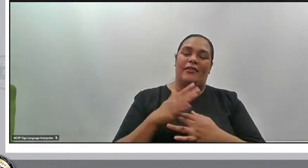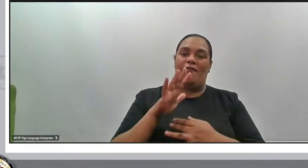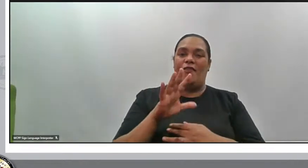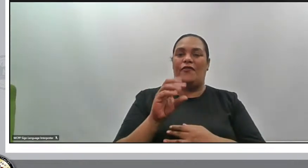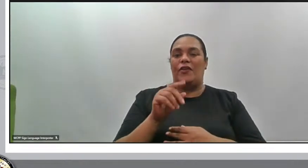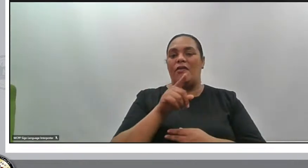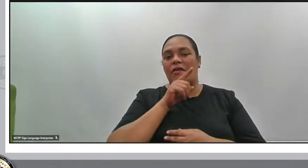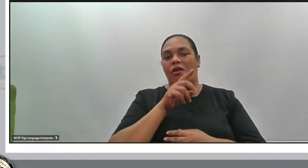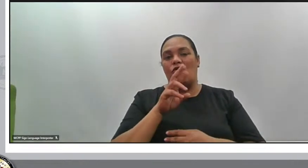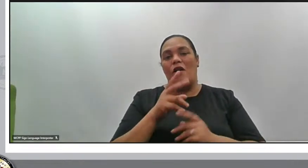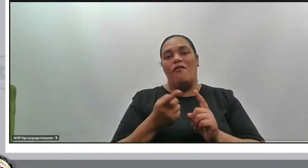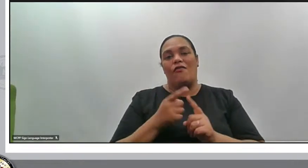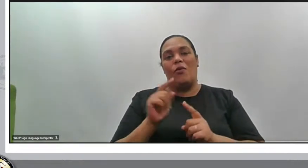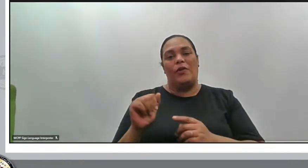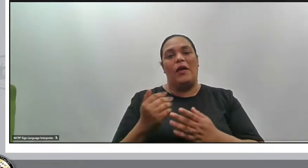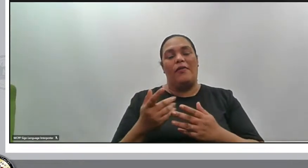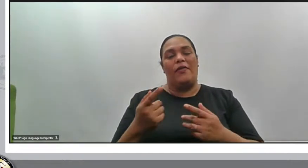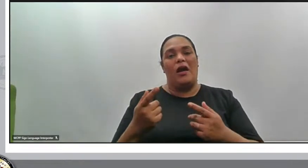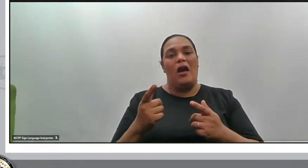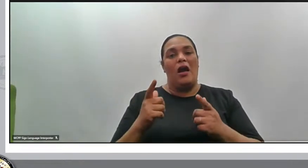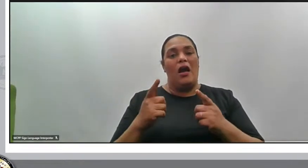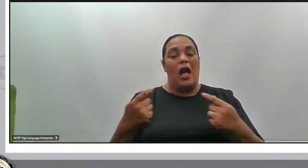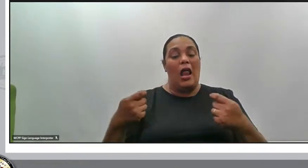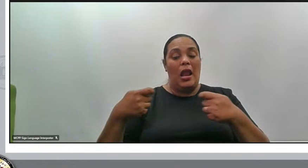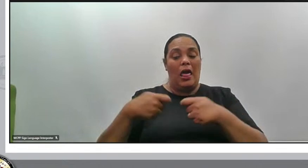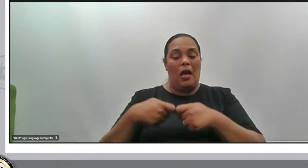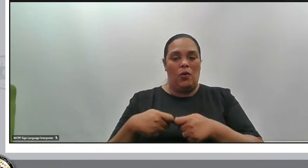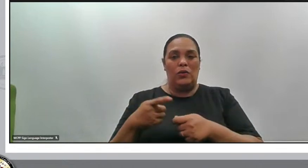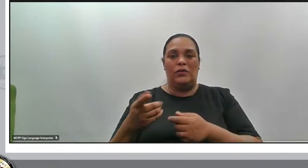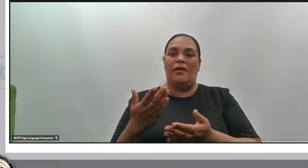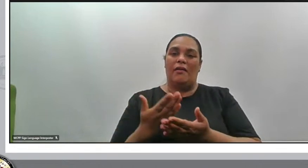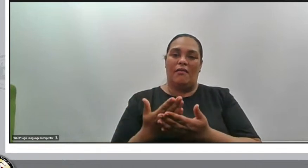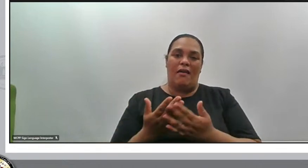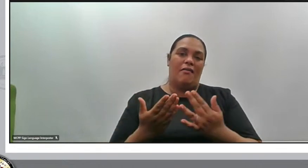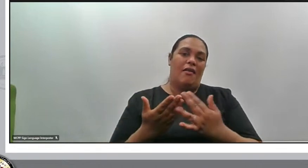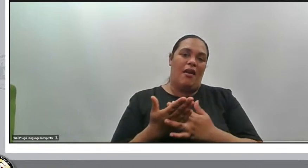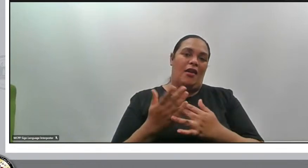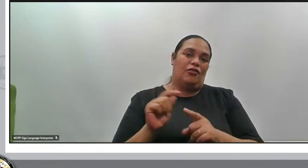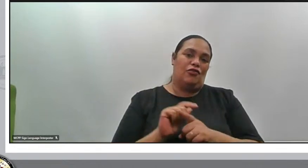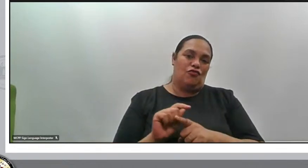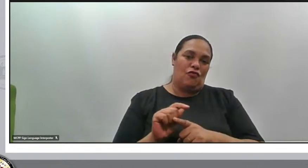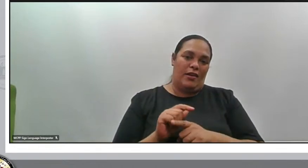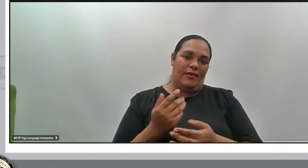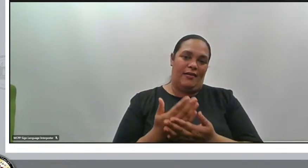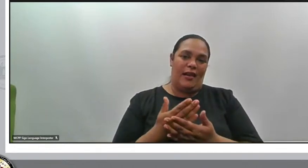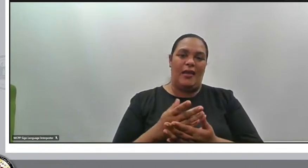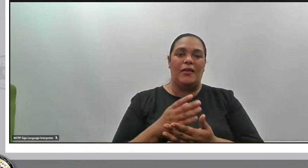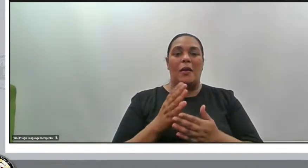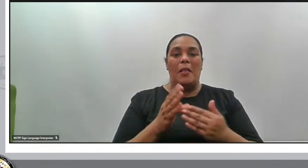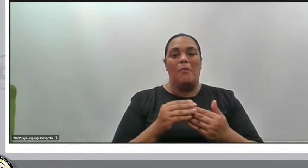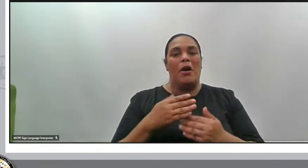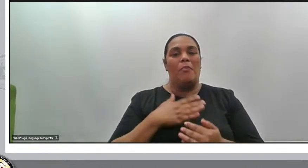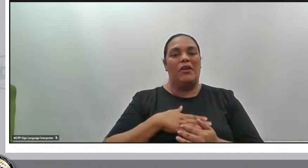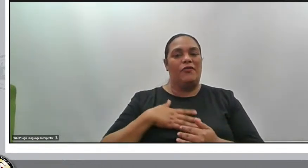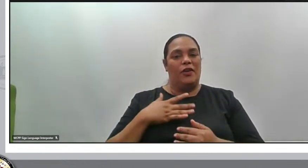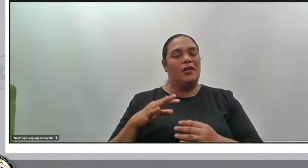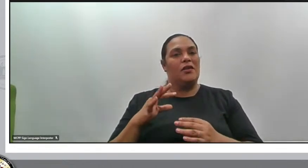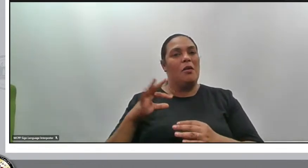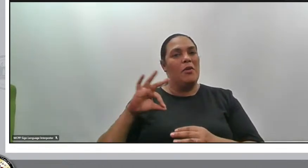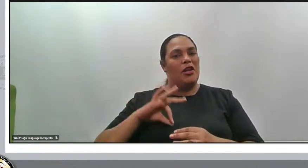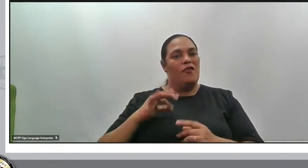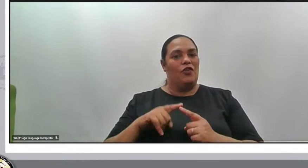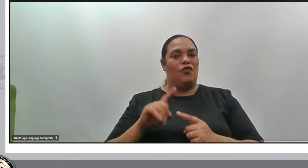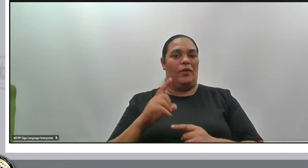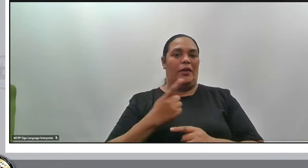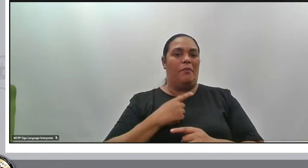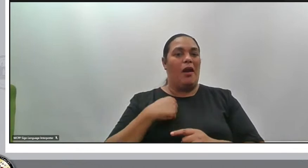50,000 rand from the enabling allowance to be able to access training which members felt beneficial for themselves. I think